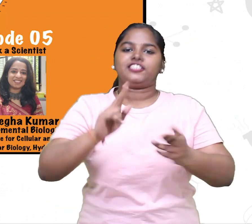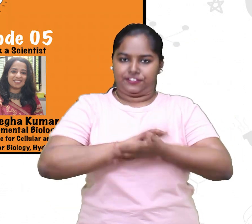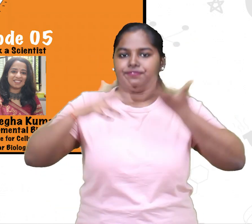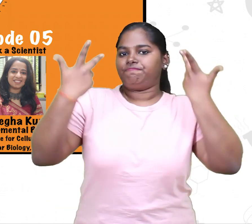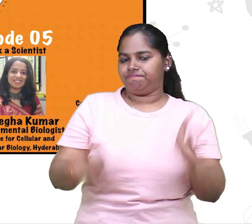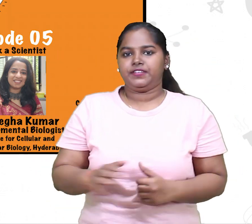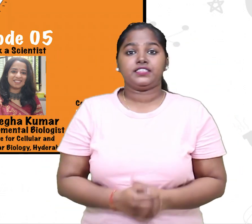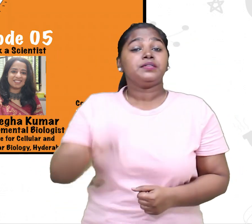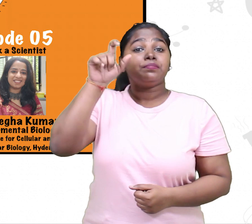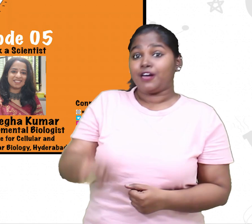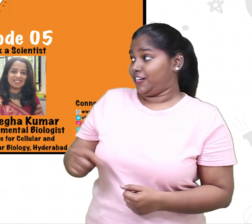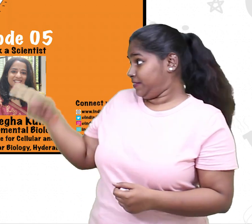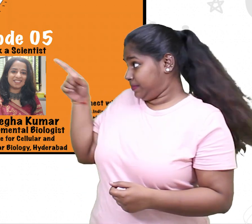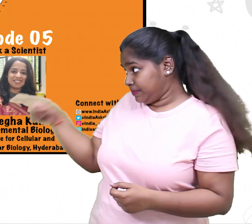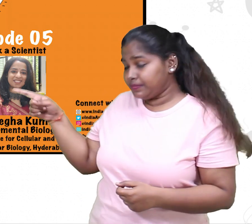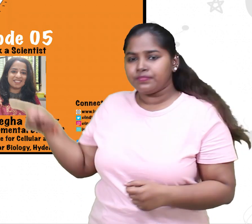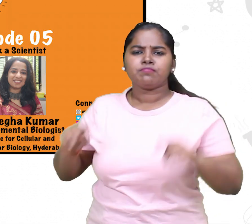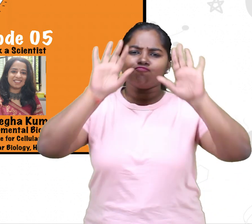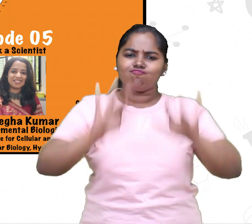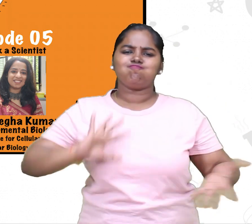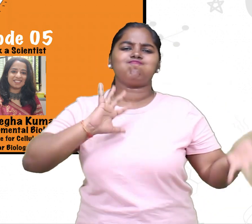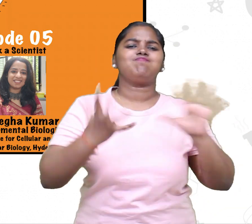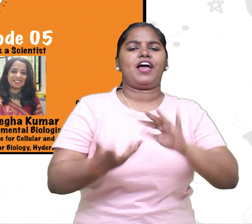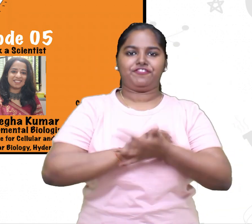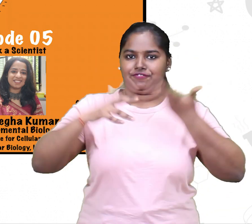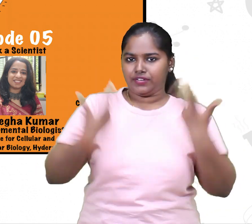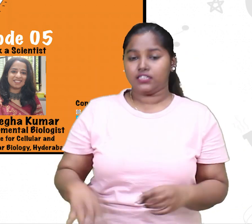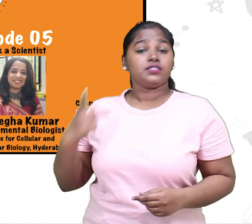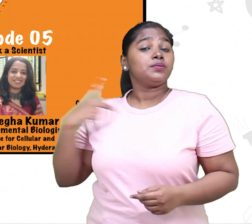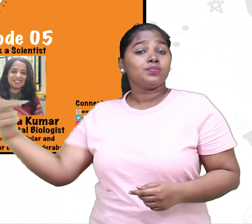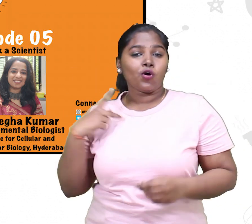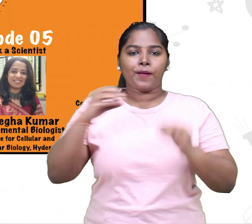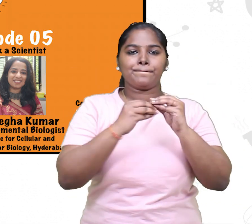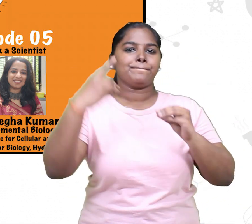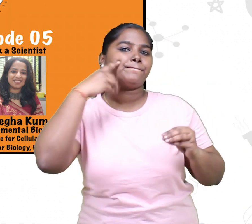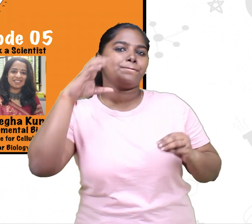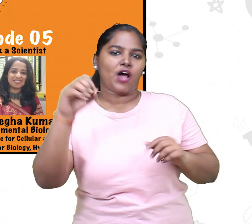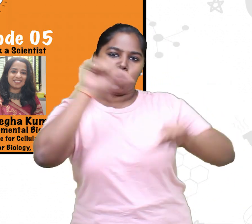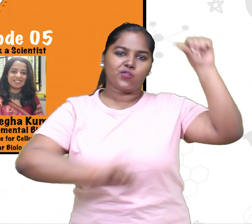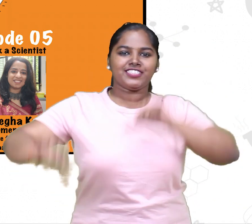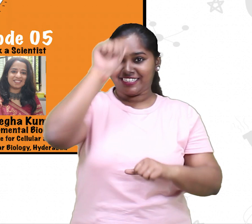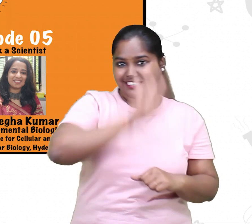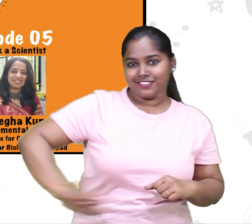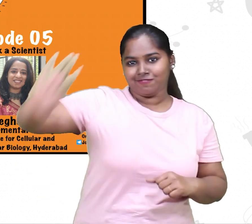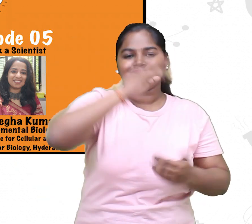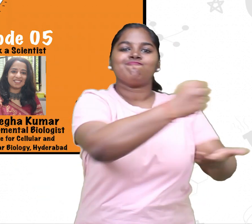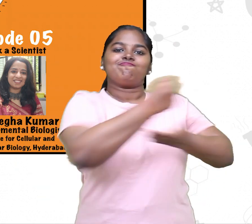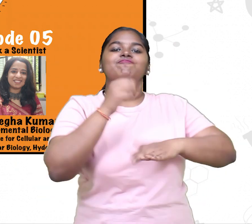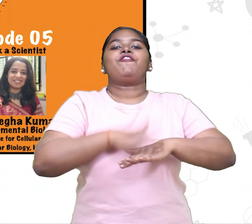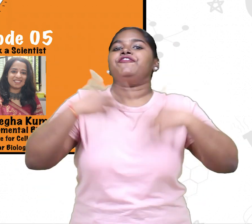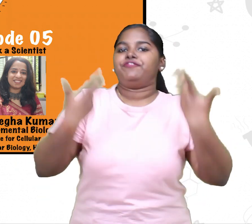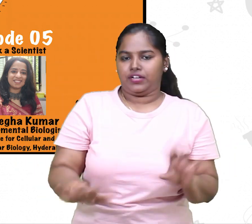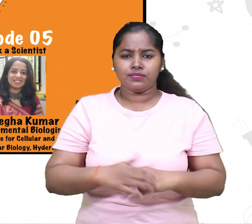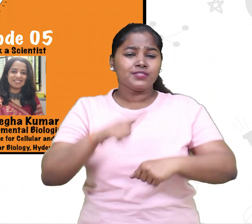edited this episode. And Khushi Goyal transcribed it. And we are funded by India Biosciences' second